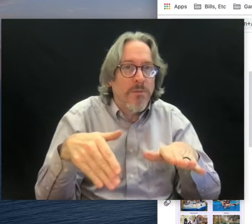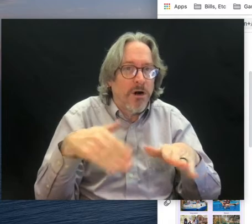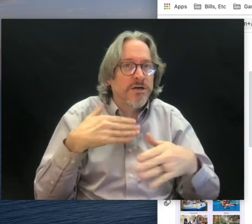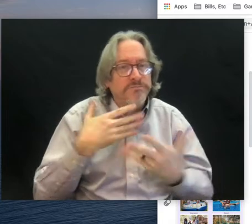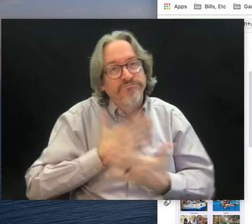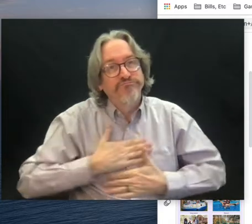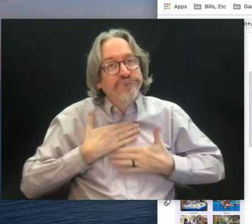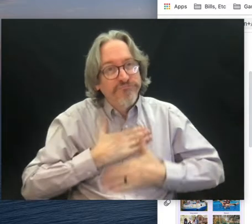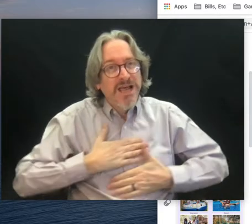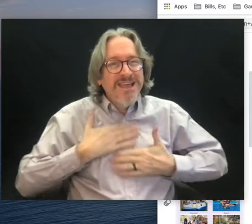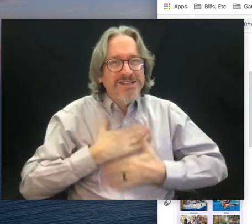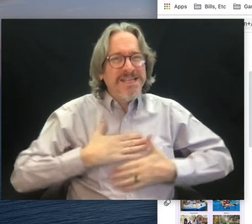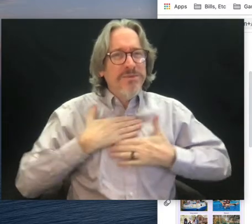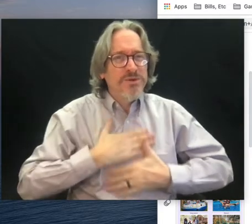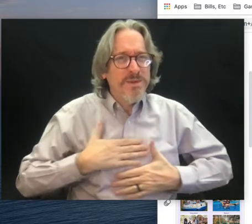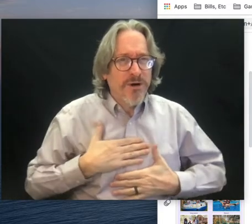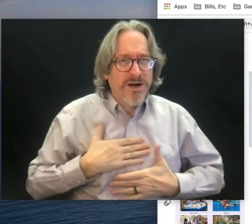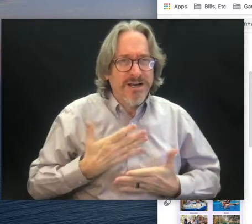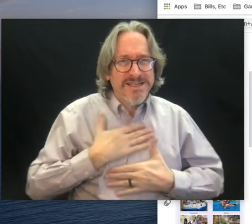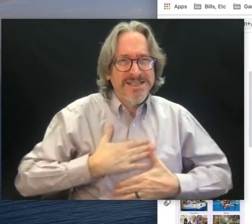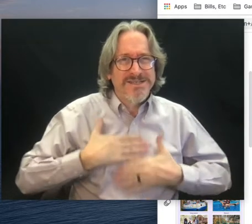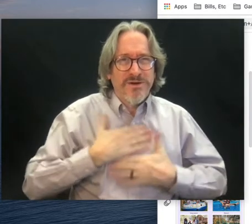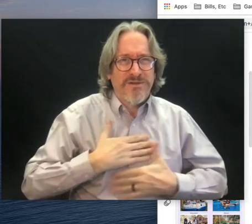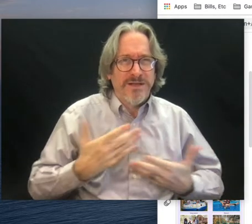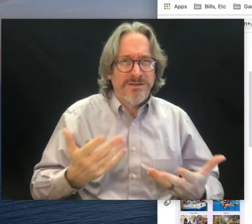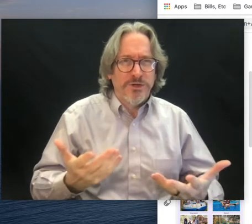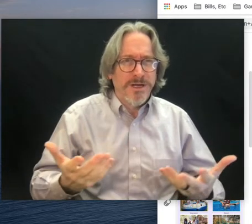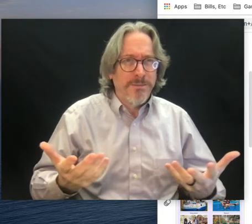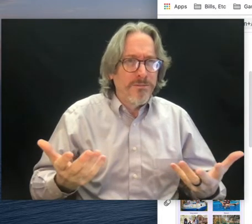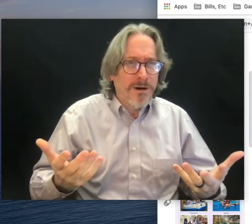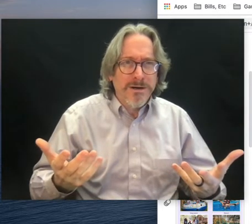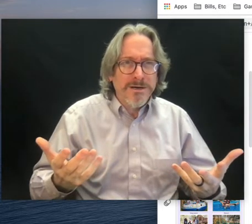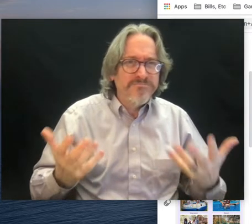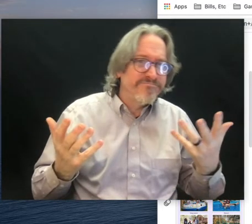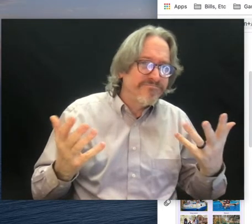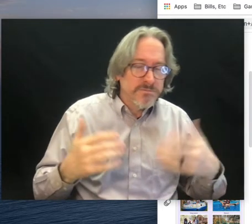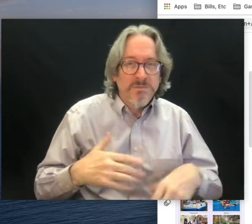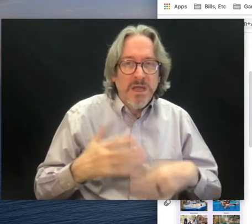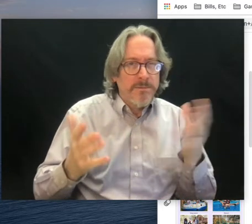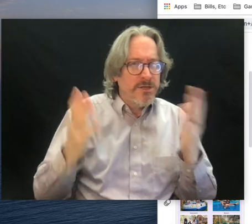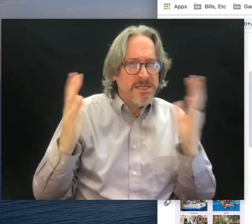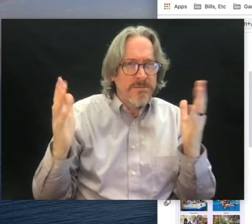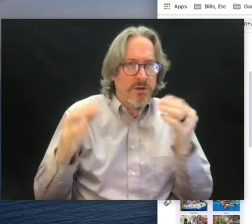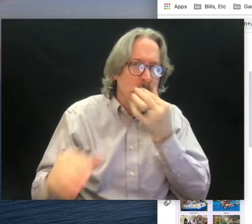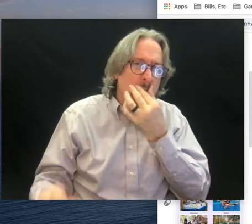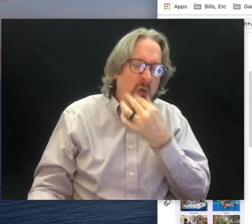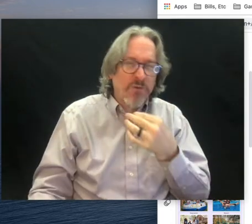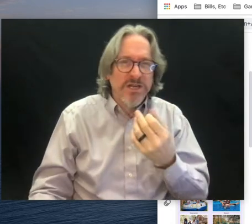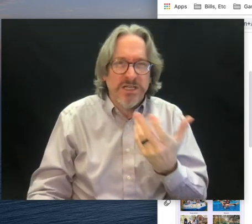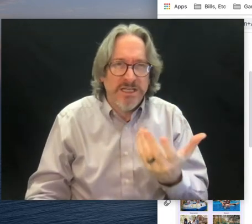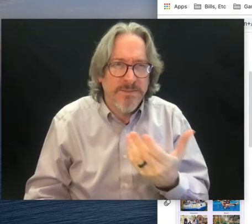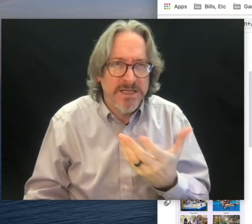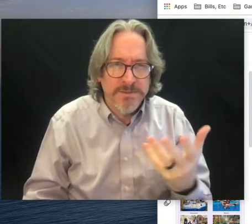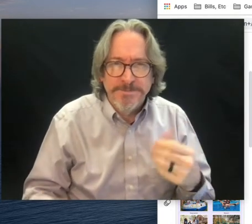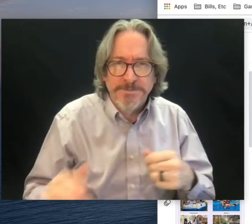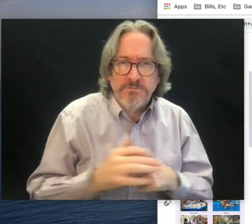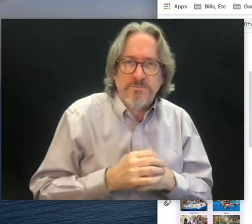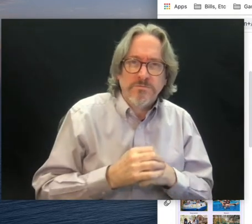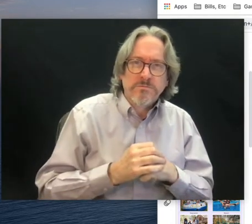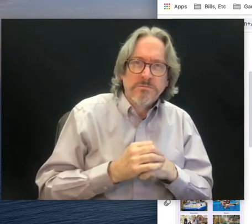amusement park. You'll see amusement park. This is sort of enjoyable park. You'll see them both. I think regionally it